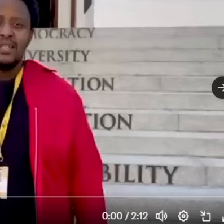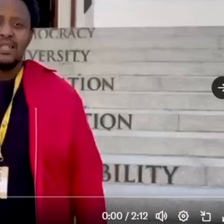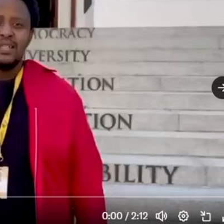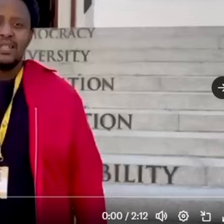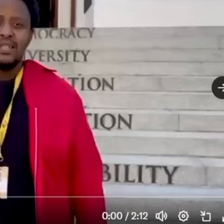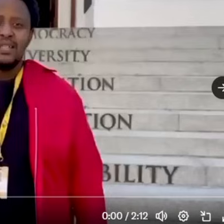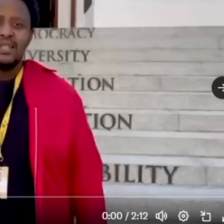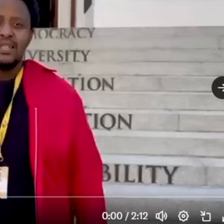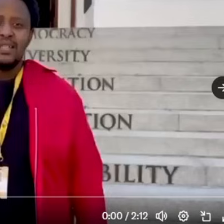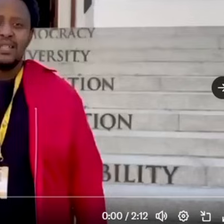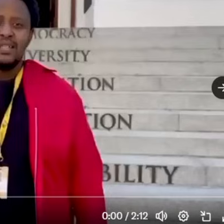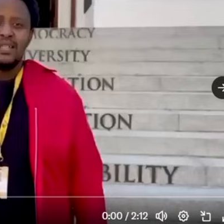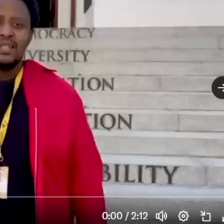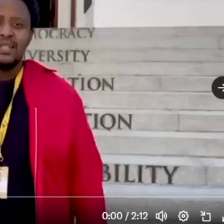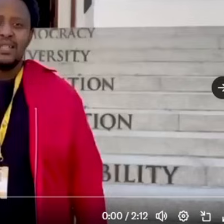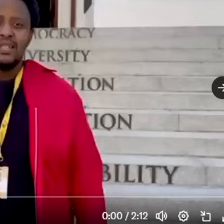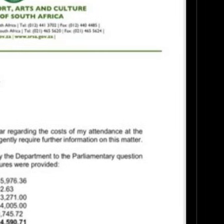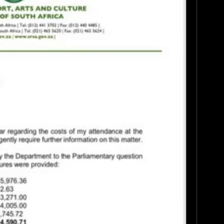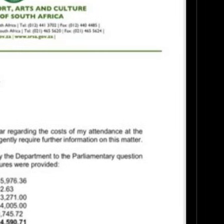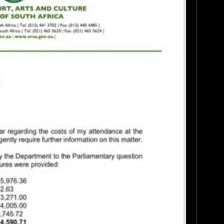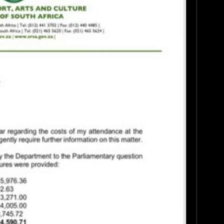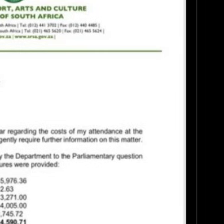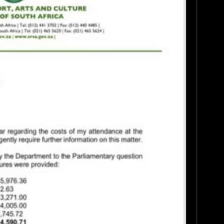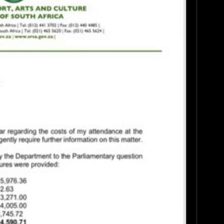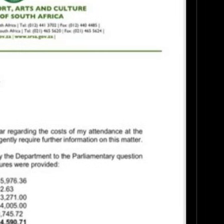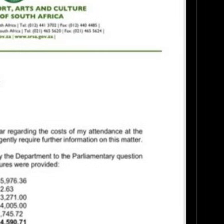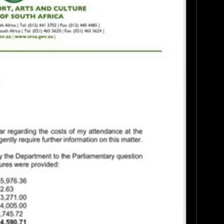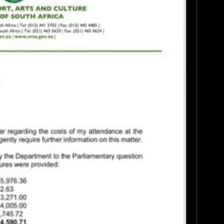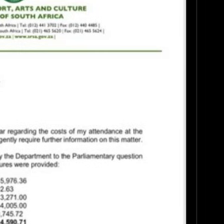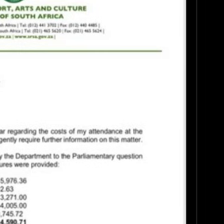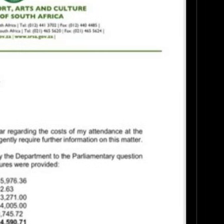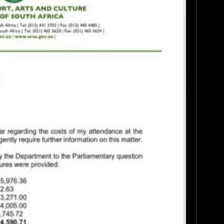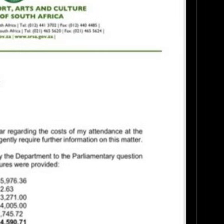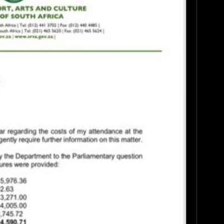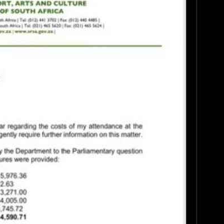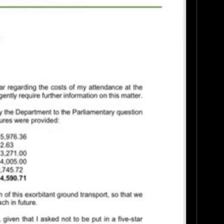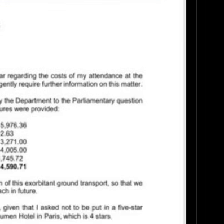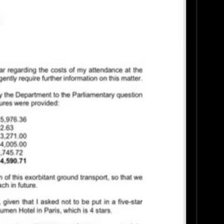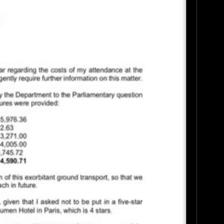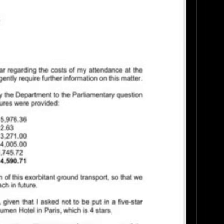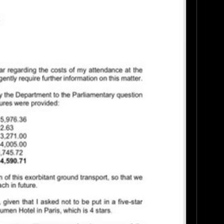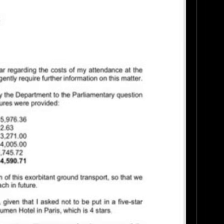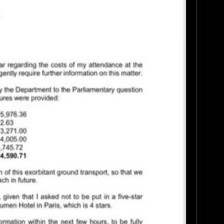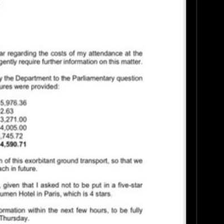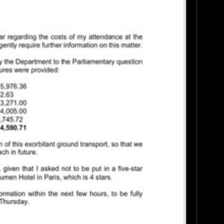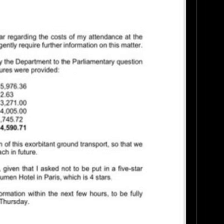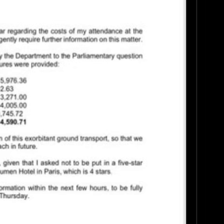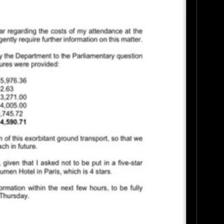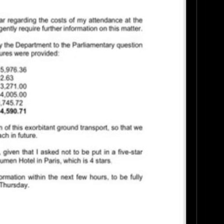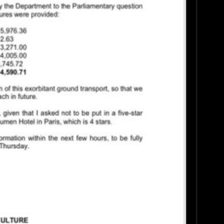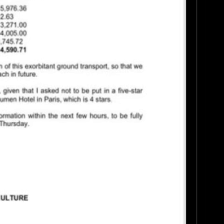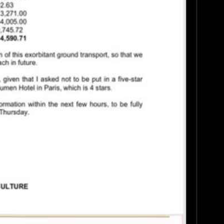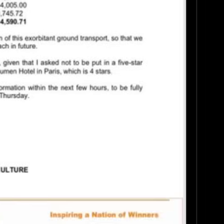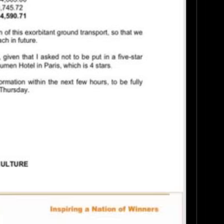rands of taxpayers' money to go to Paris. So this is a sheet that Gayton McKenzie released